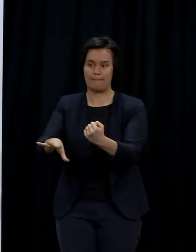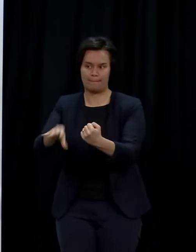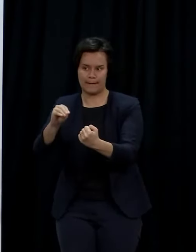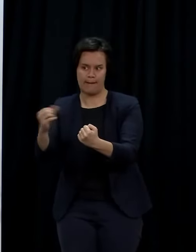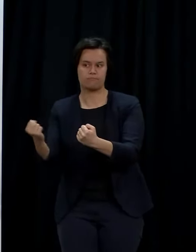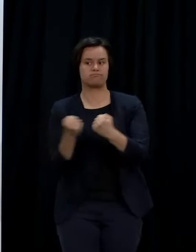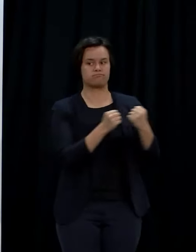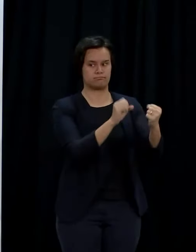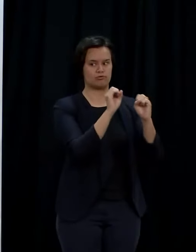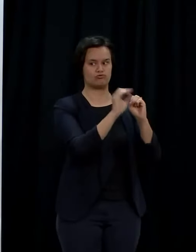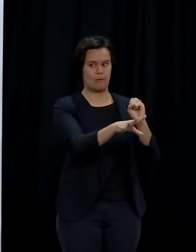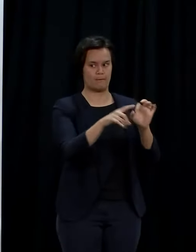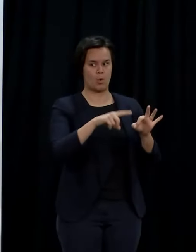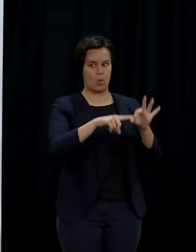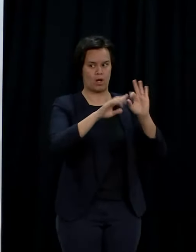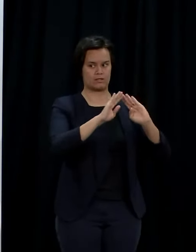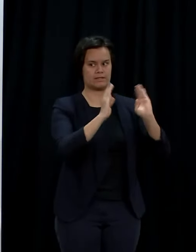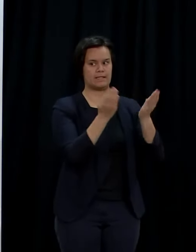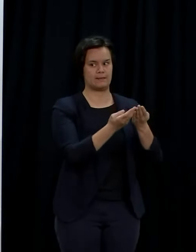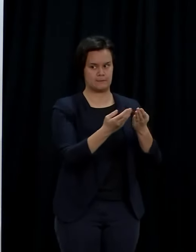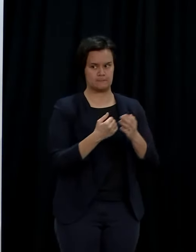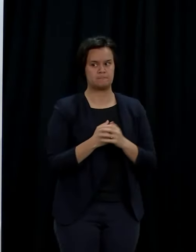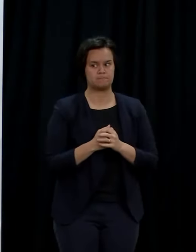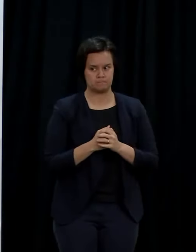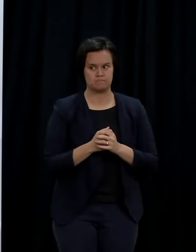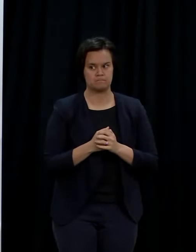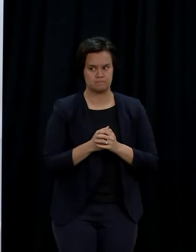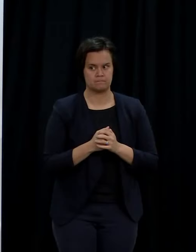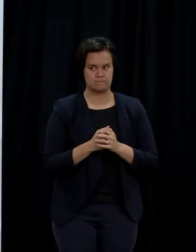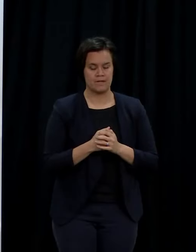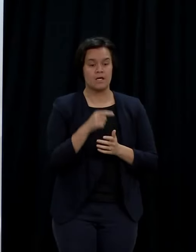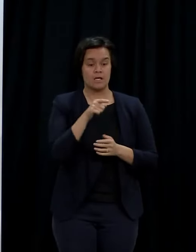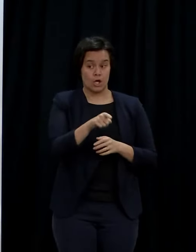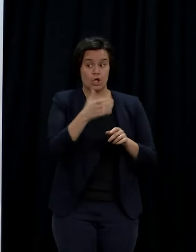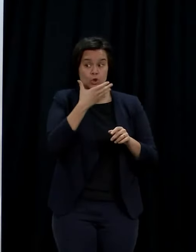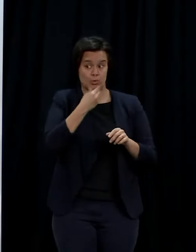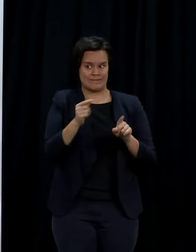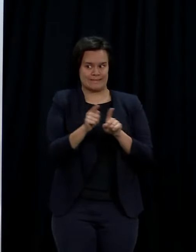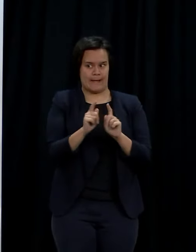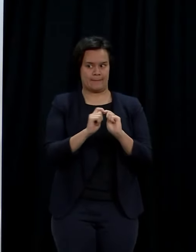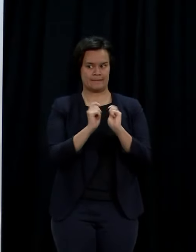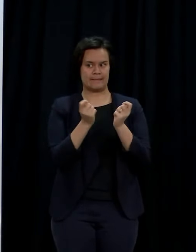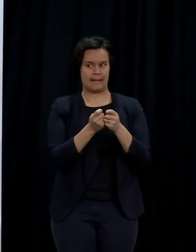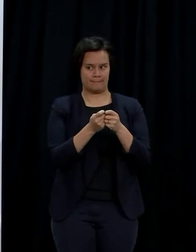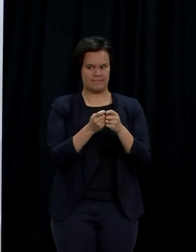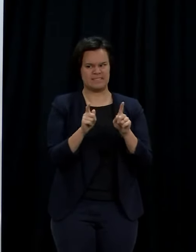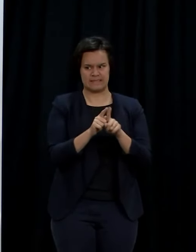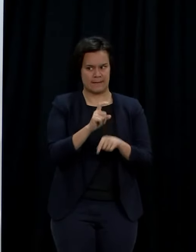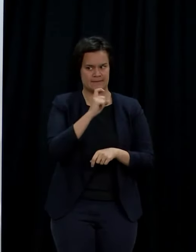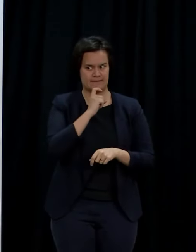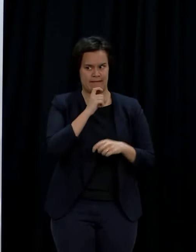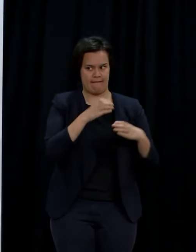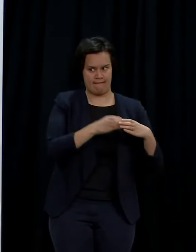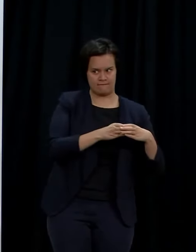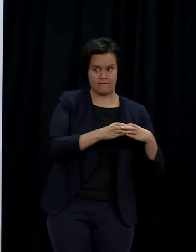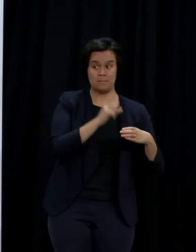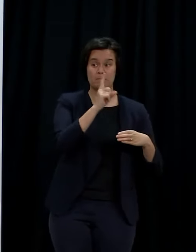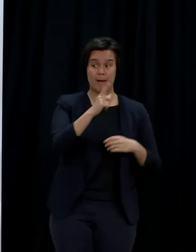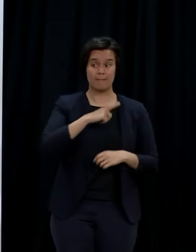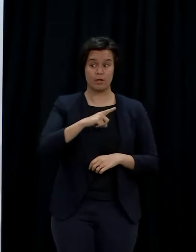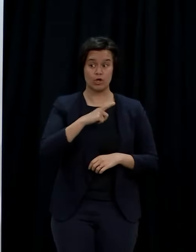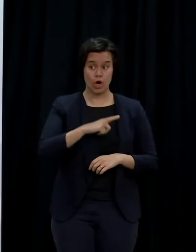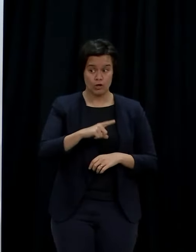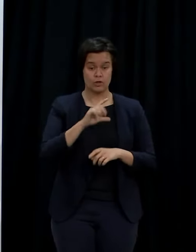a managed isolation facility to the jet park, and we're using that same team. So because we are just getting so many contacts in a new